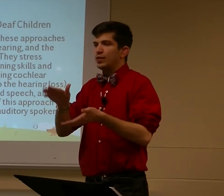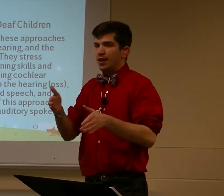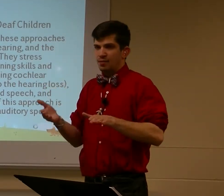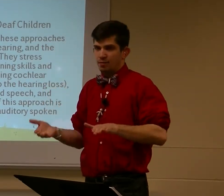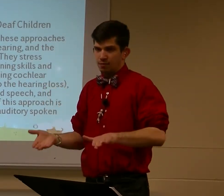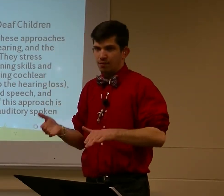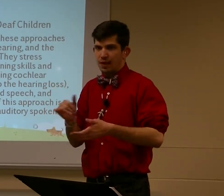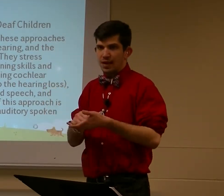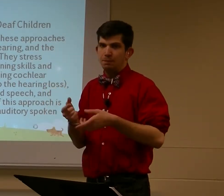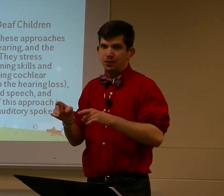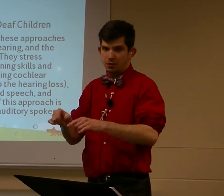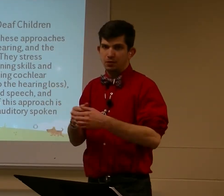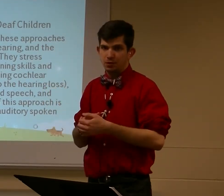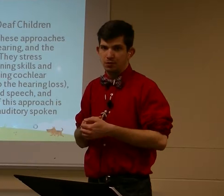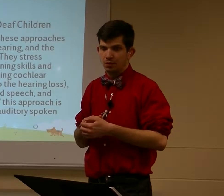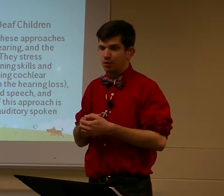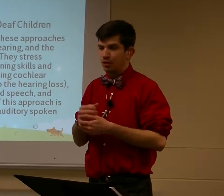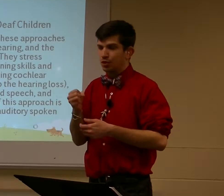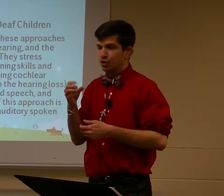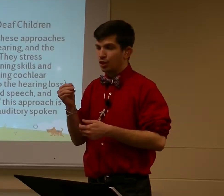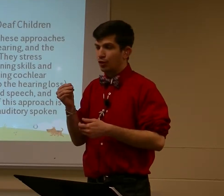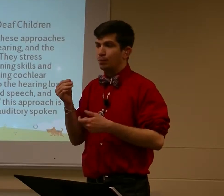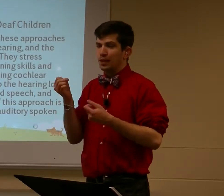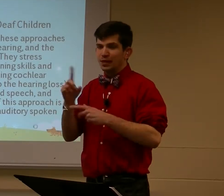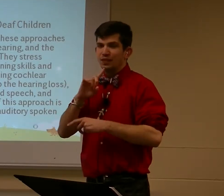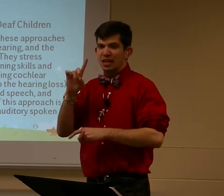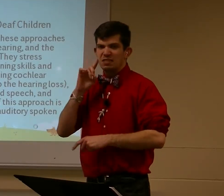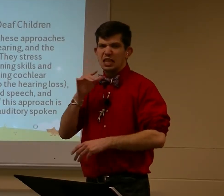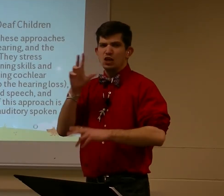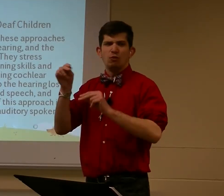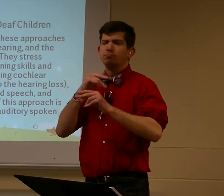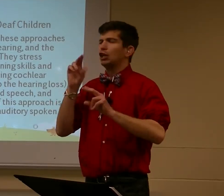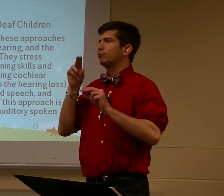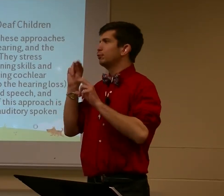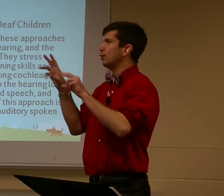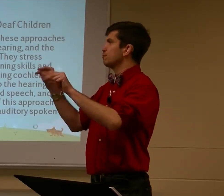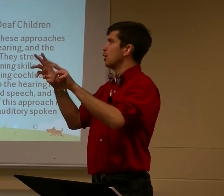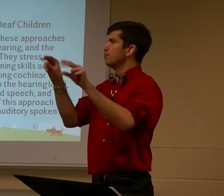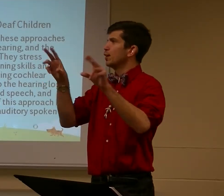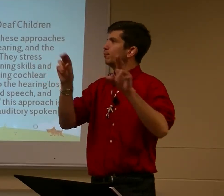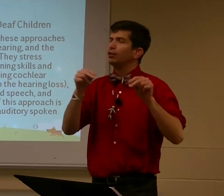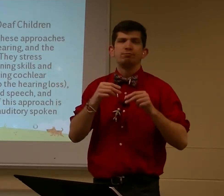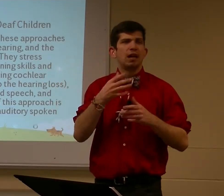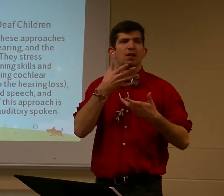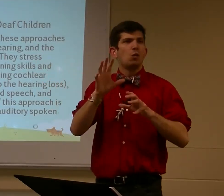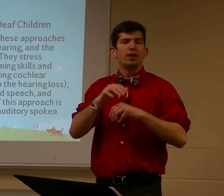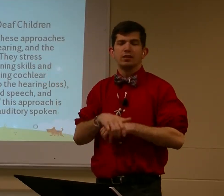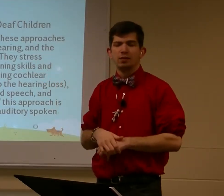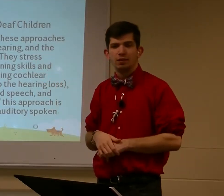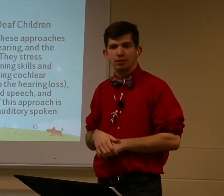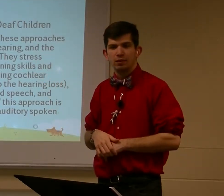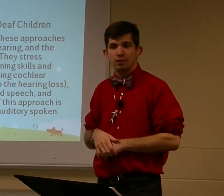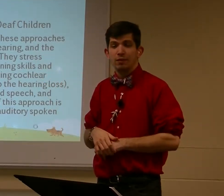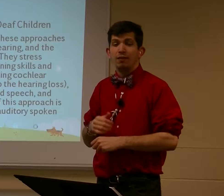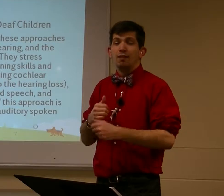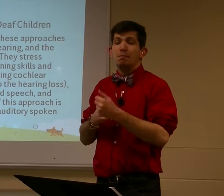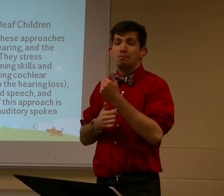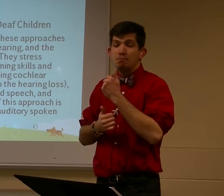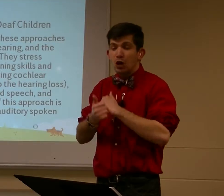deaths that happen. So many of the deaf say, no, I don't want it. Most